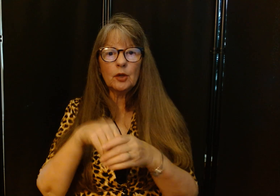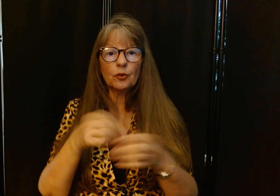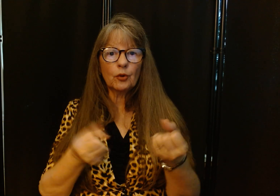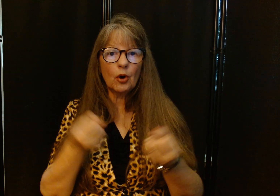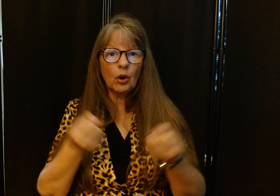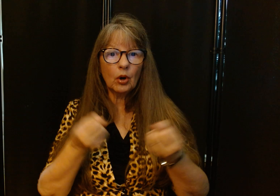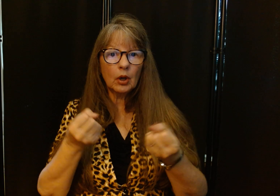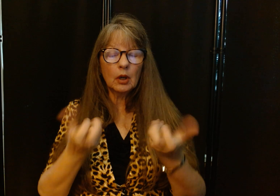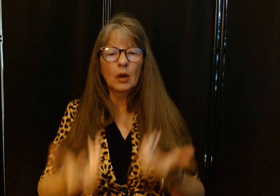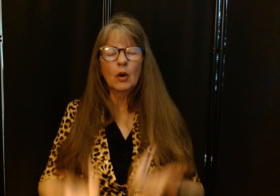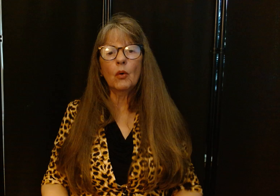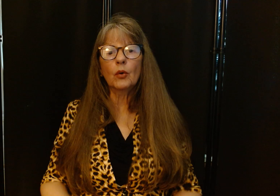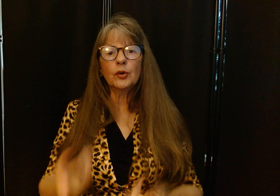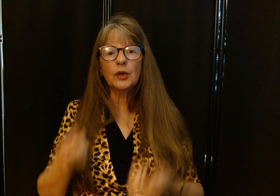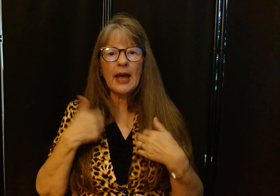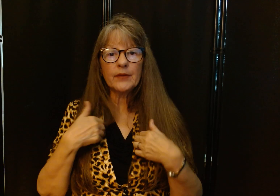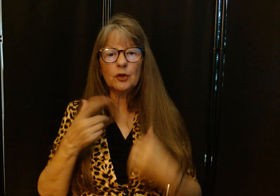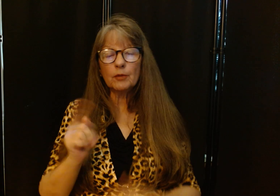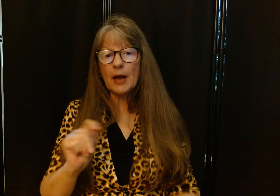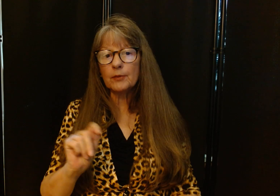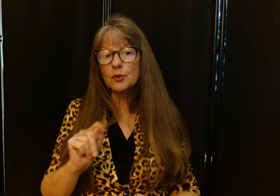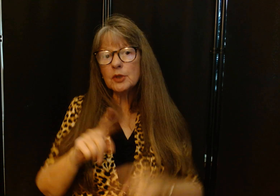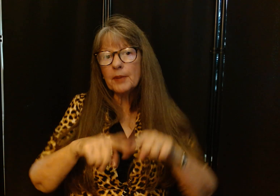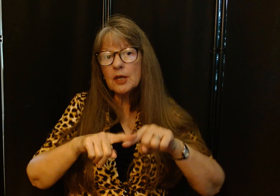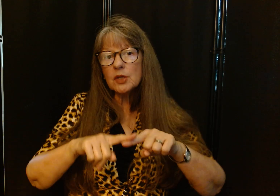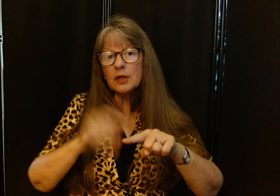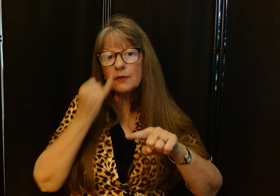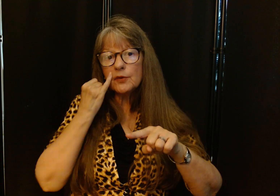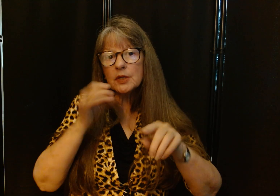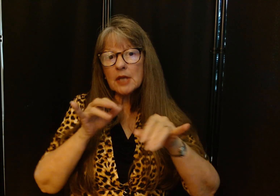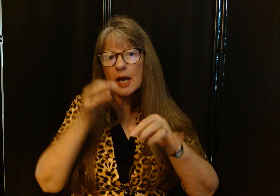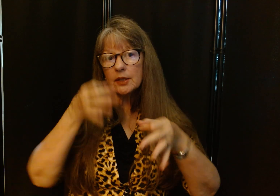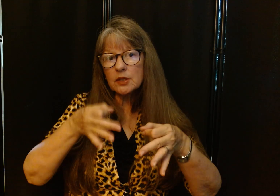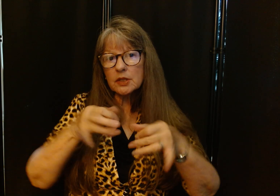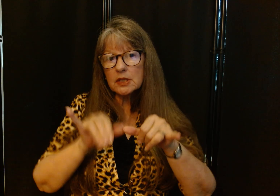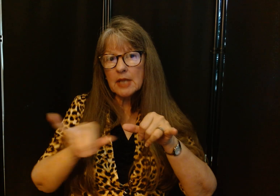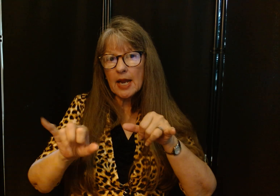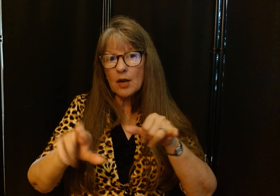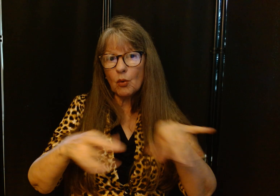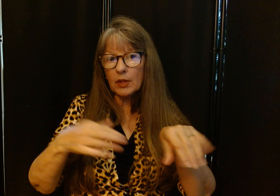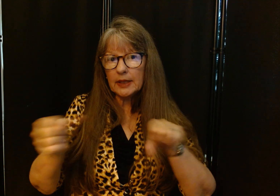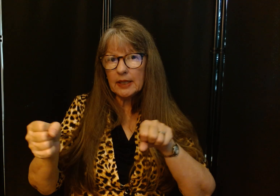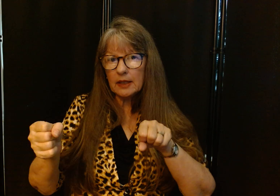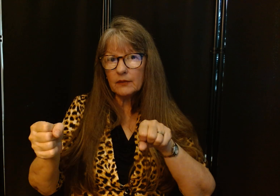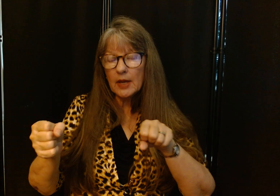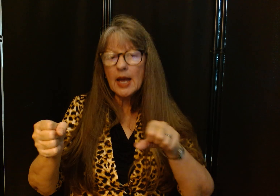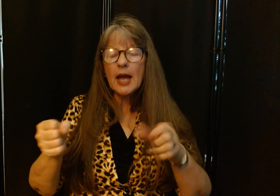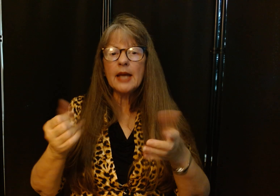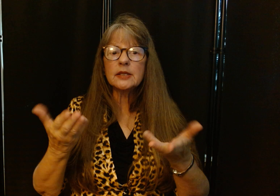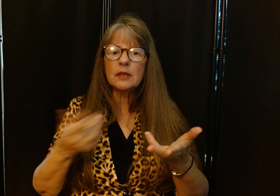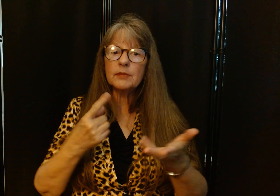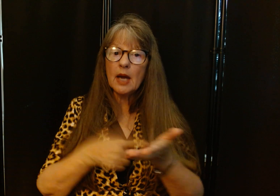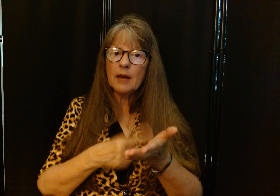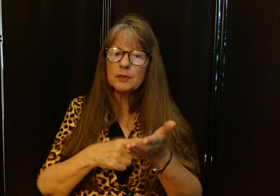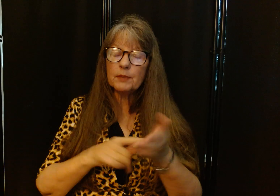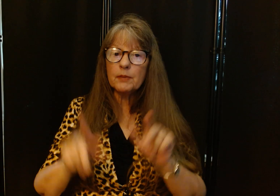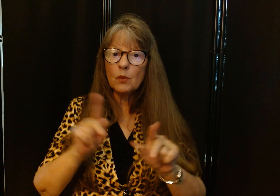your car, or you can have it in your bathroom. So it depends on if you decide to stay or leave. And sometimes people will